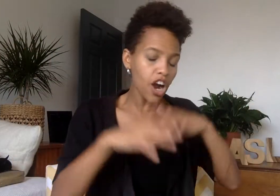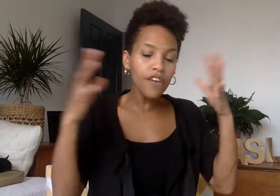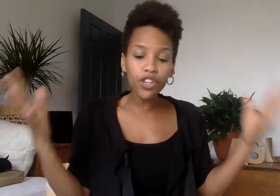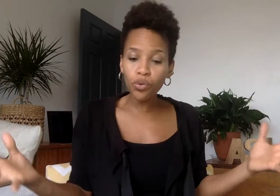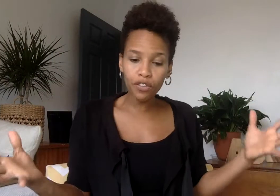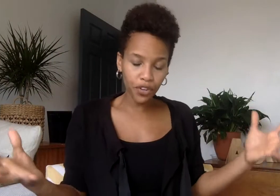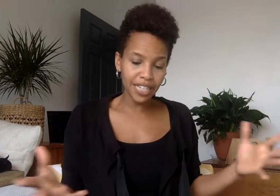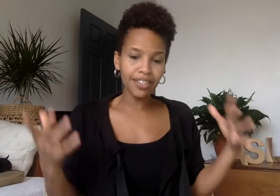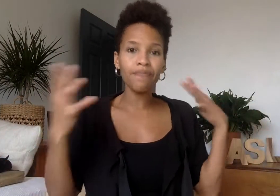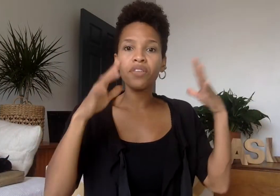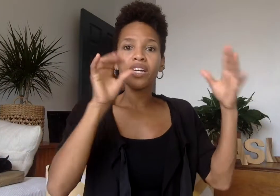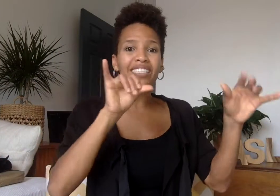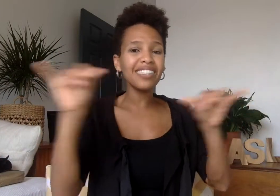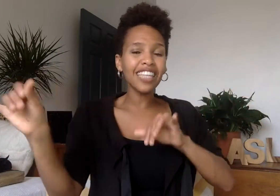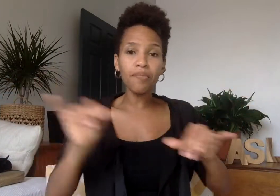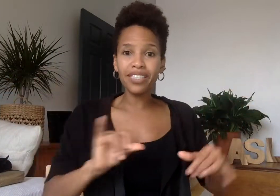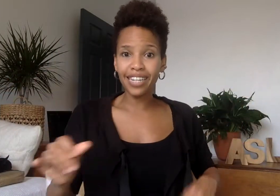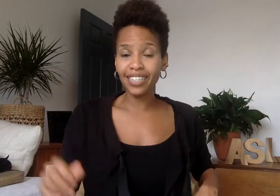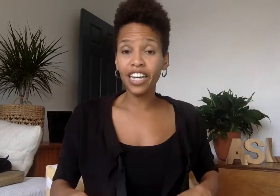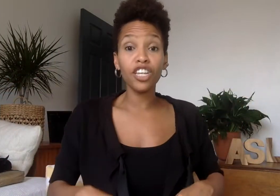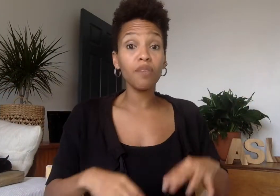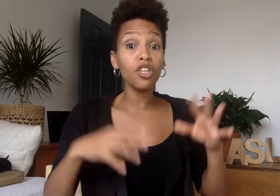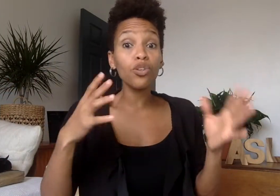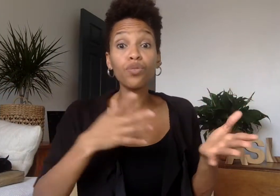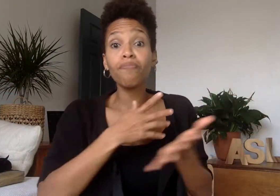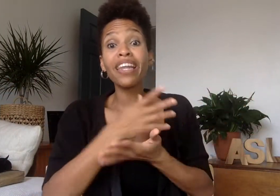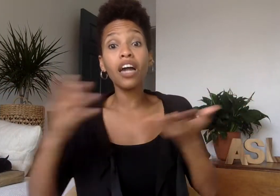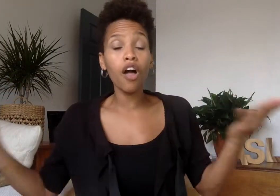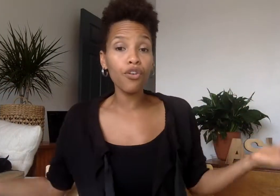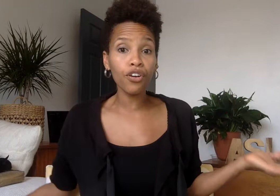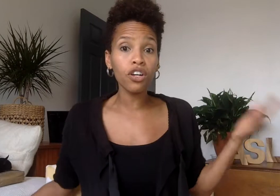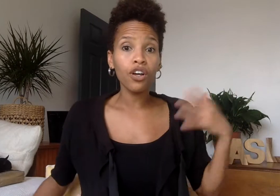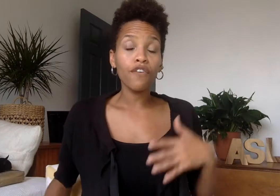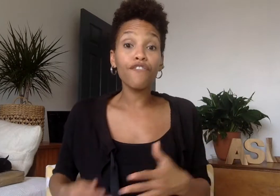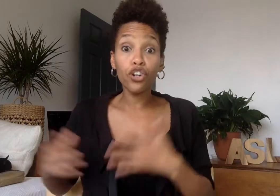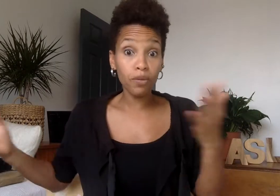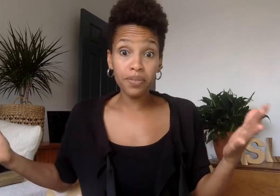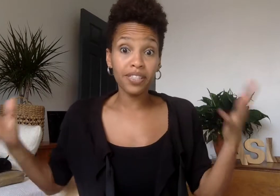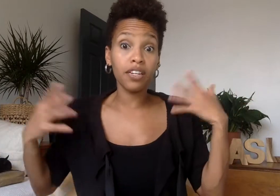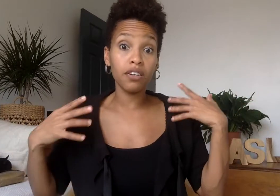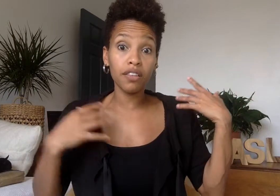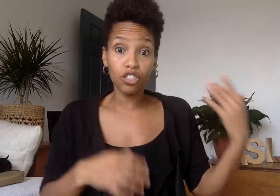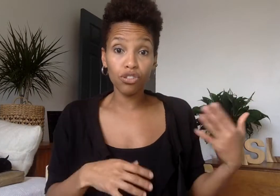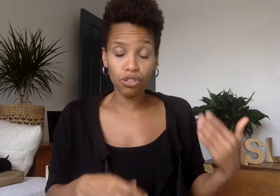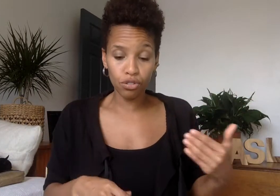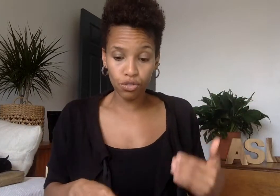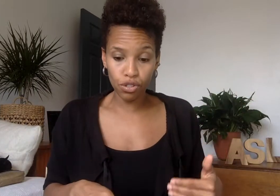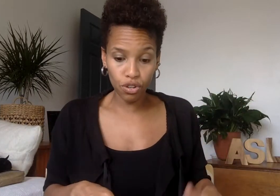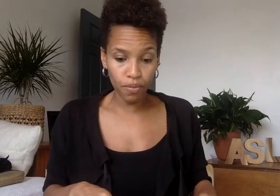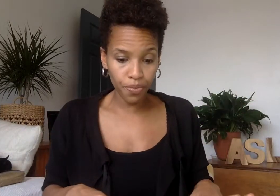However you want to phrase it, it's the same exact idea. And it could be used with many other verbs than just those two. All